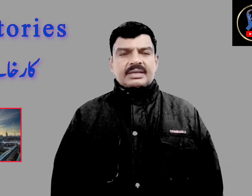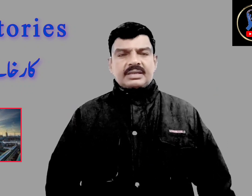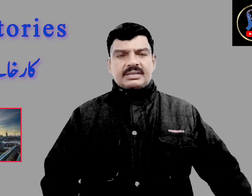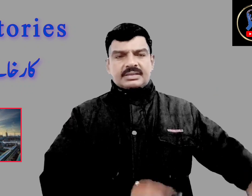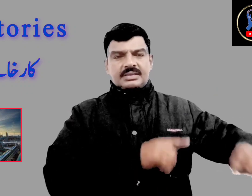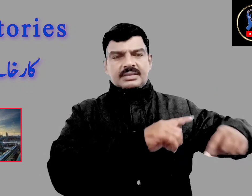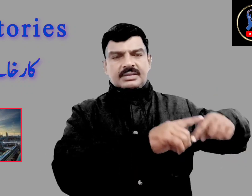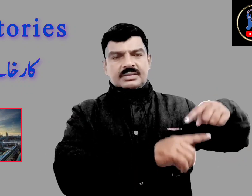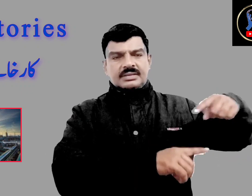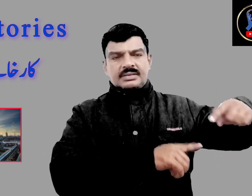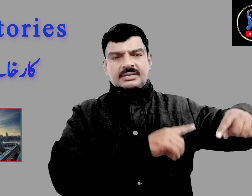factories,